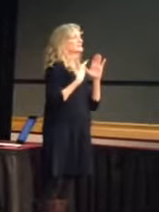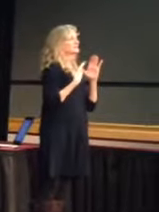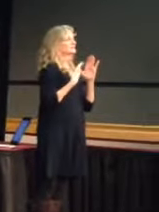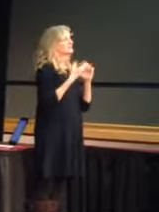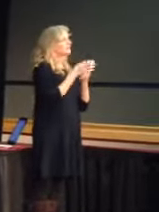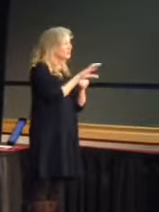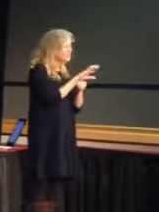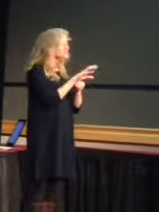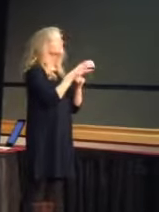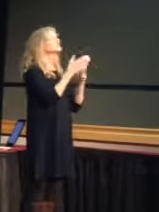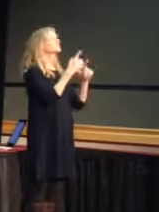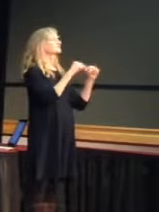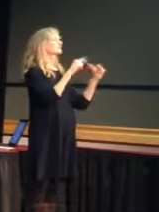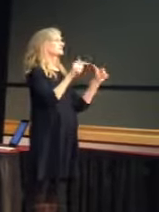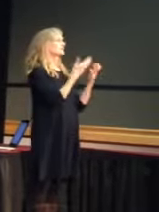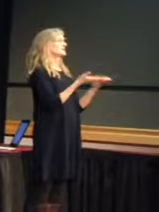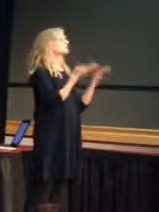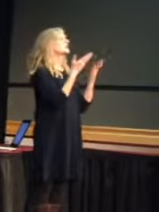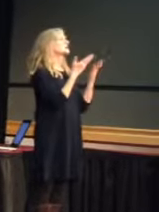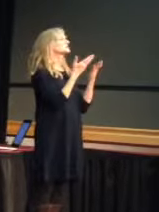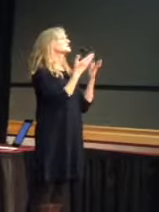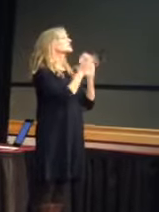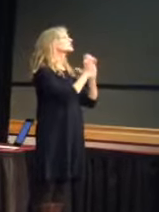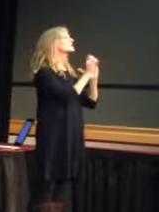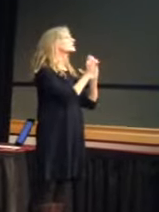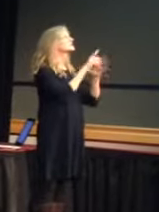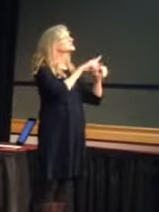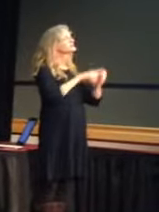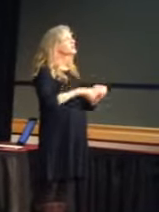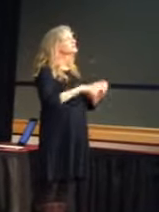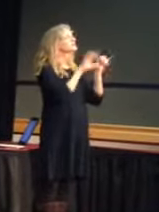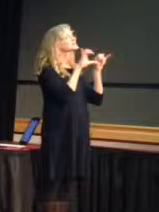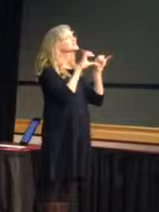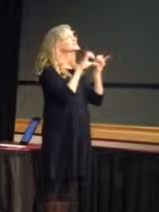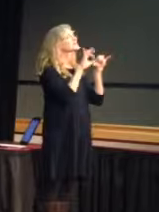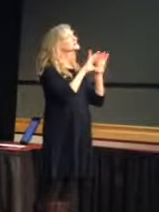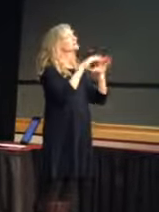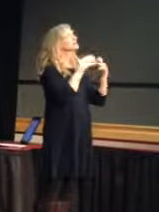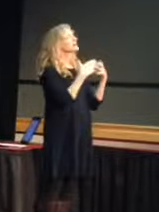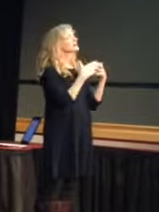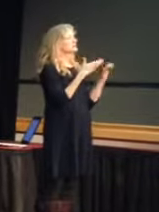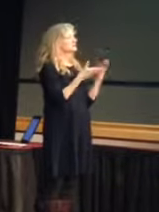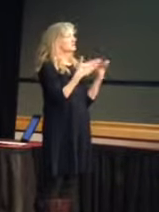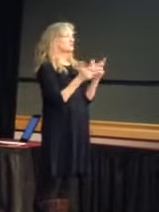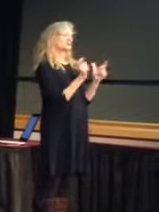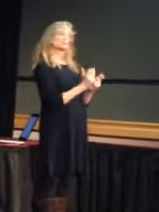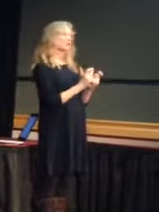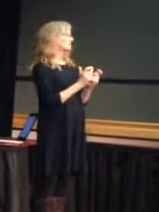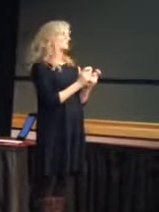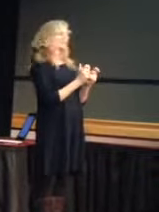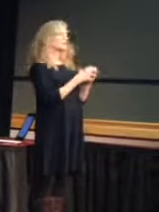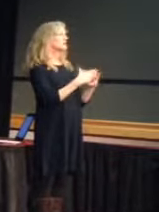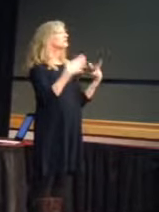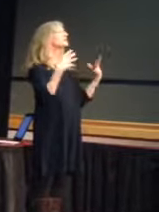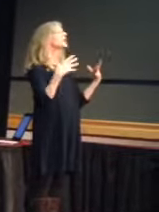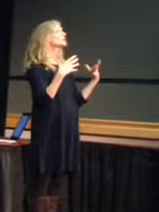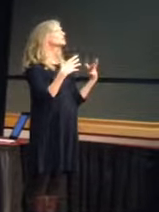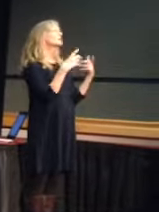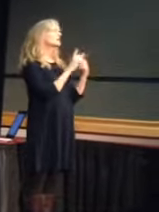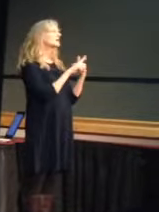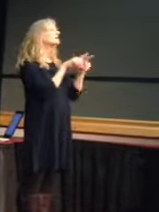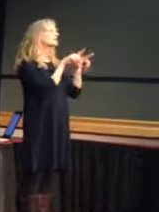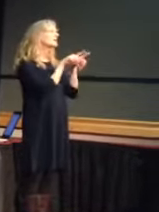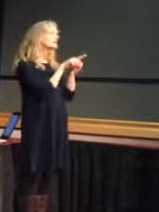to several parameters. Class size limits will be increased in certain cases, maintaining compliance with accreditors, of